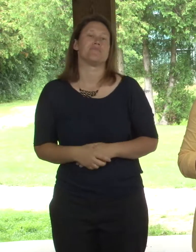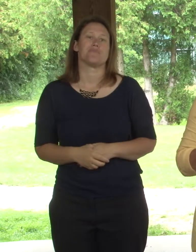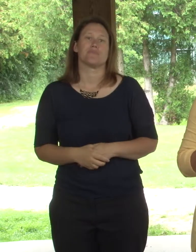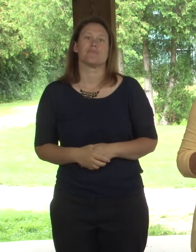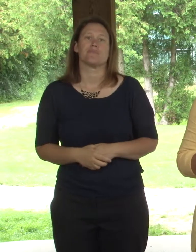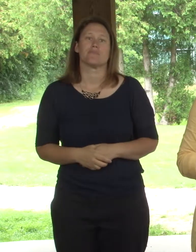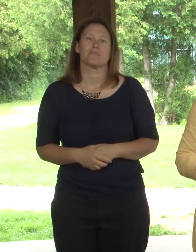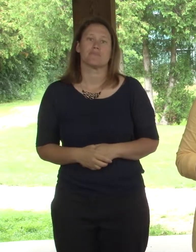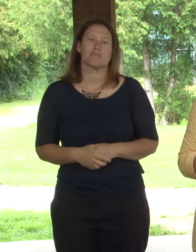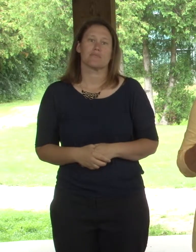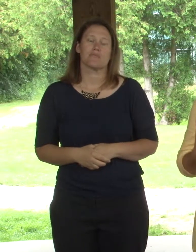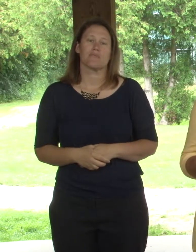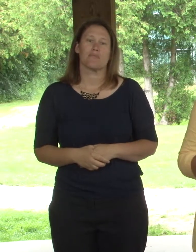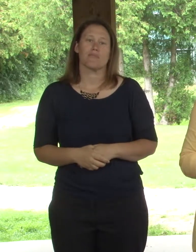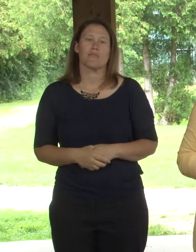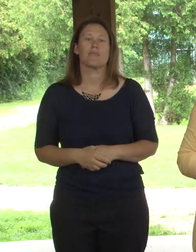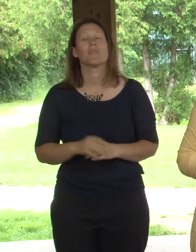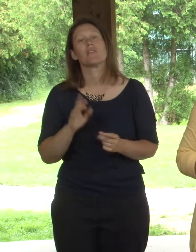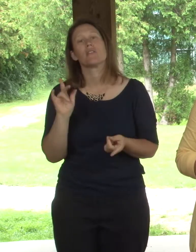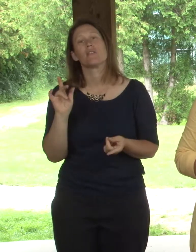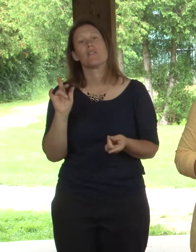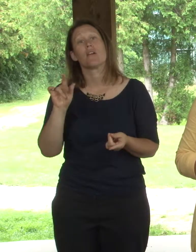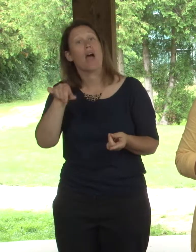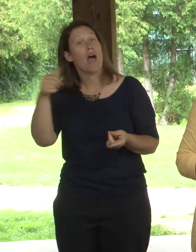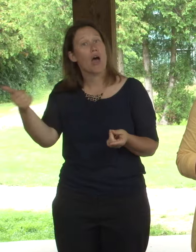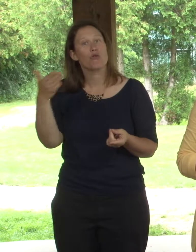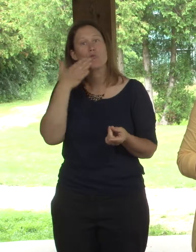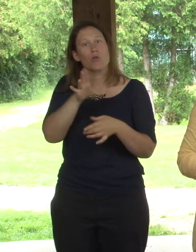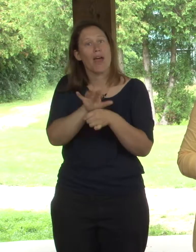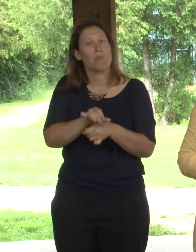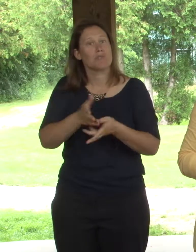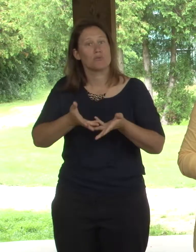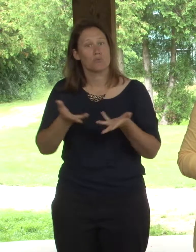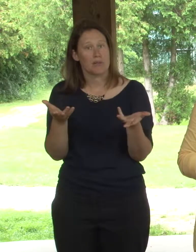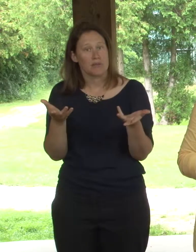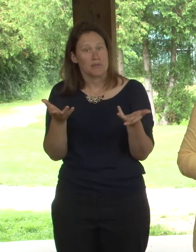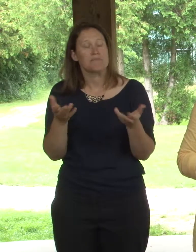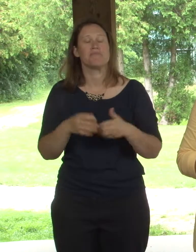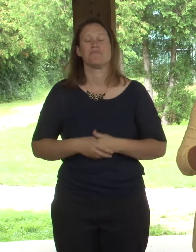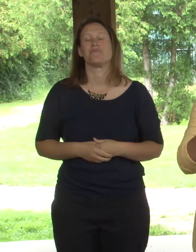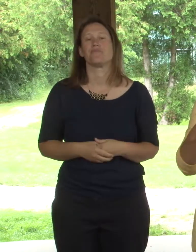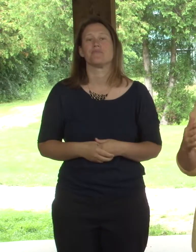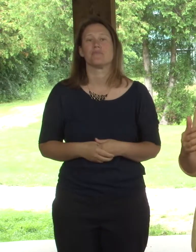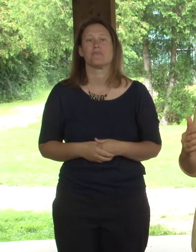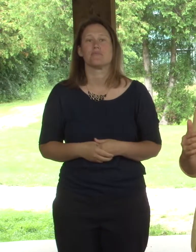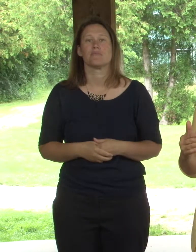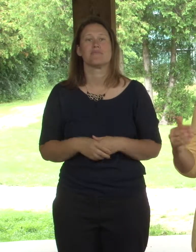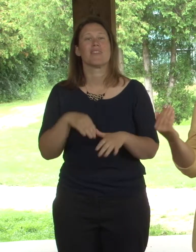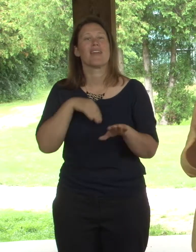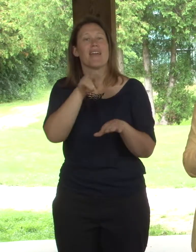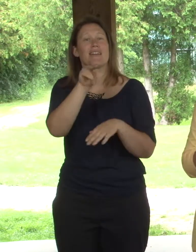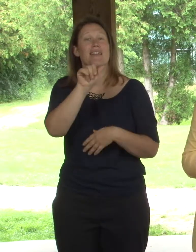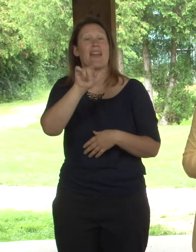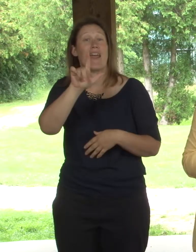Other normal practices and good habits that we should be taking into consideration when we talk about foot care is trimming the